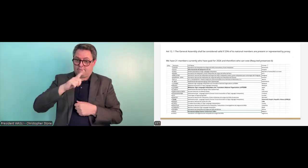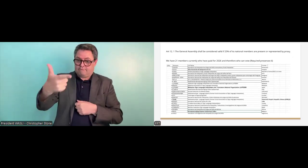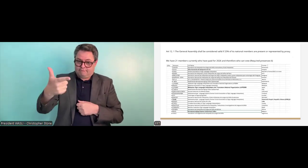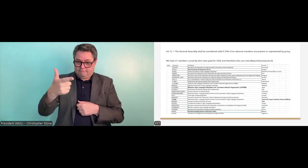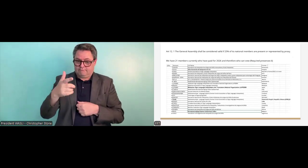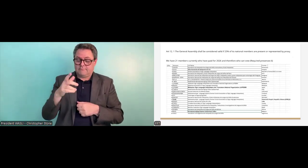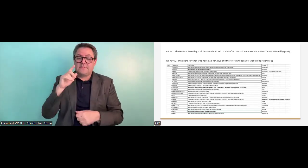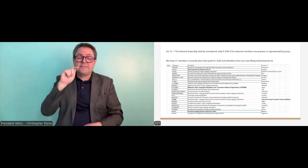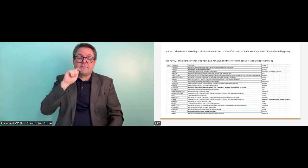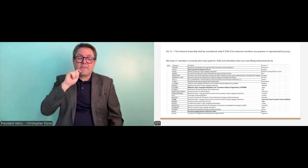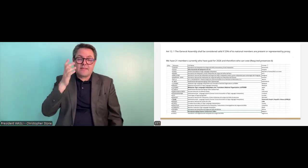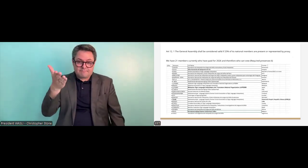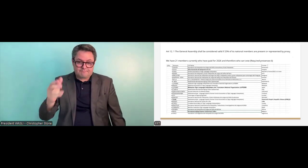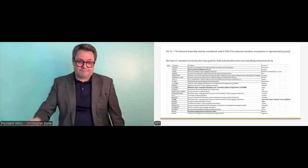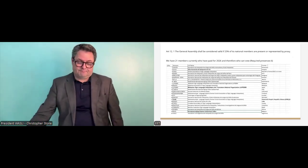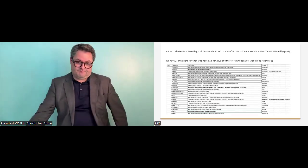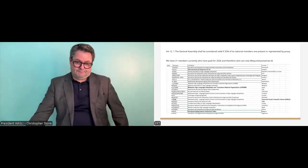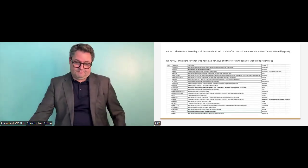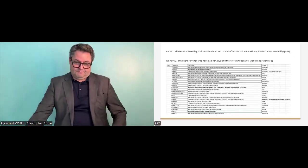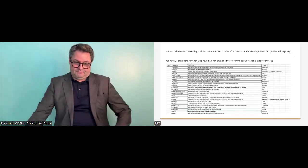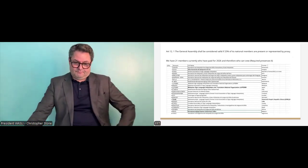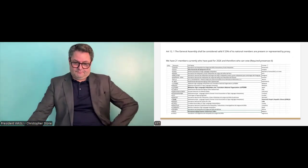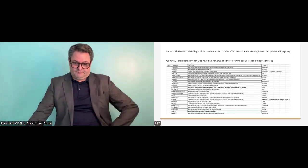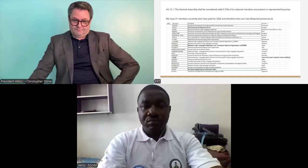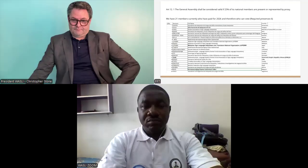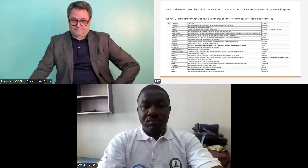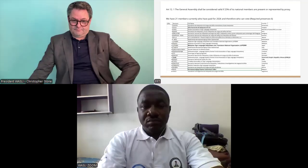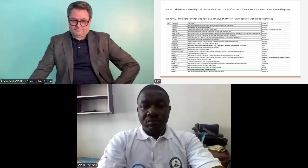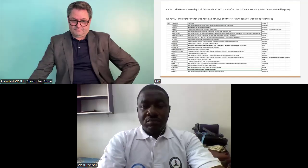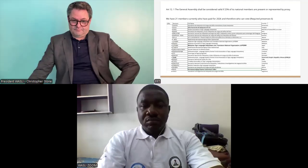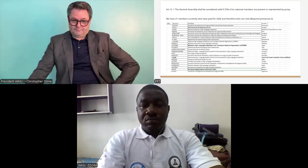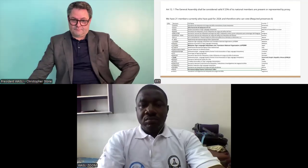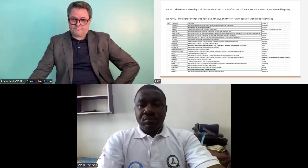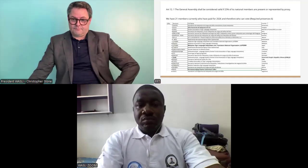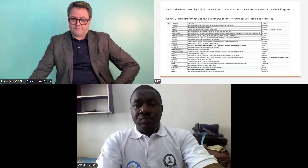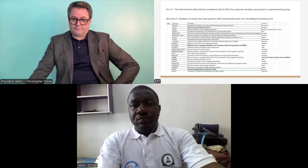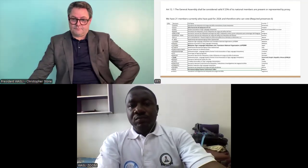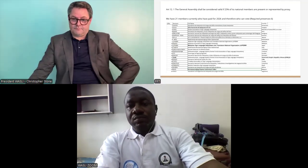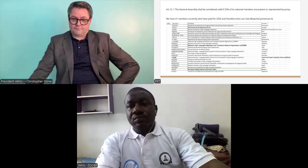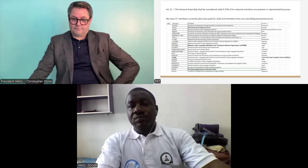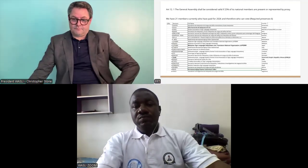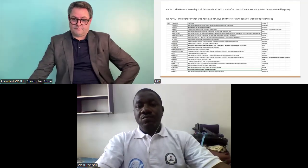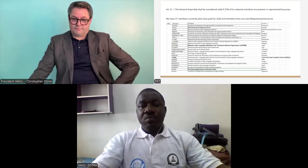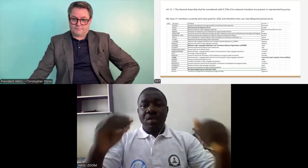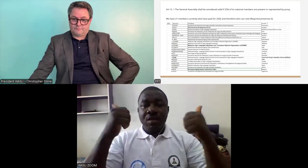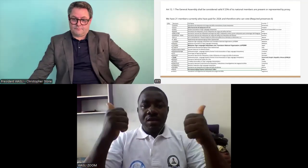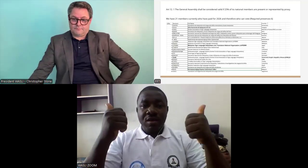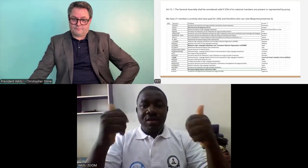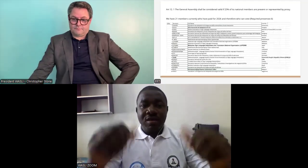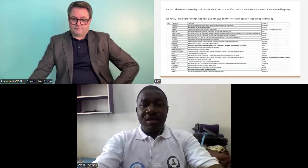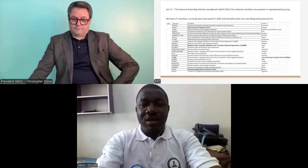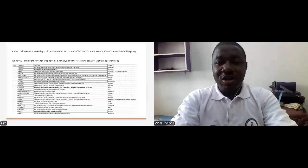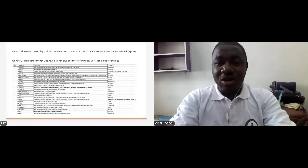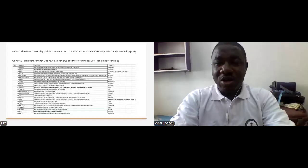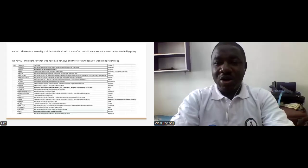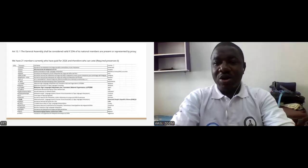us today and also who has voting rights in accordance with having paid up their dues for this year. Timothy, I